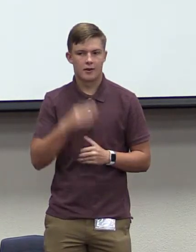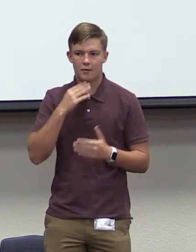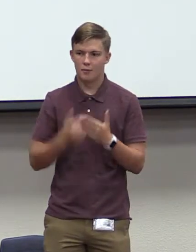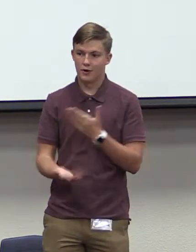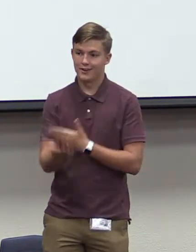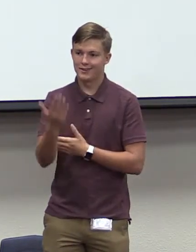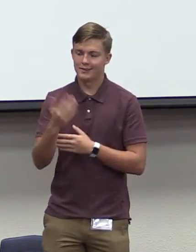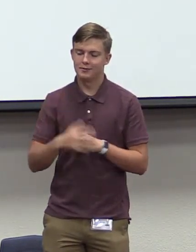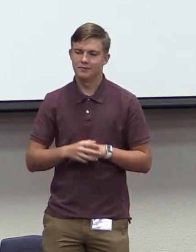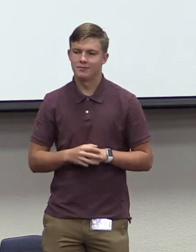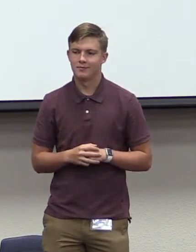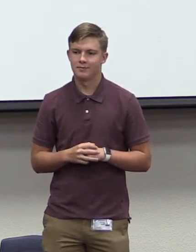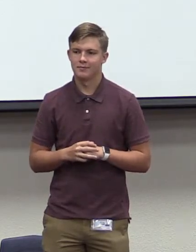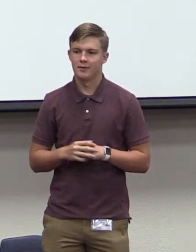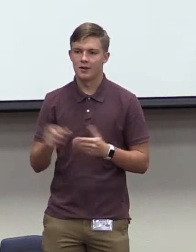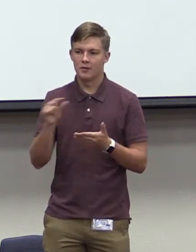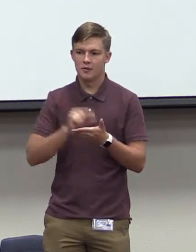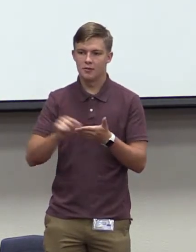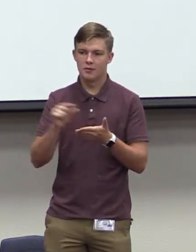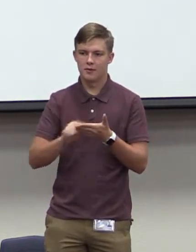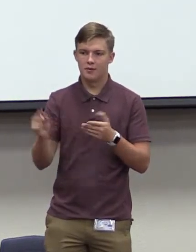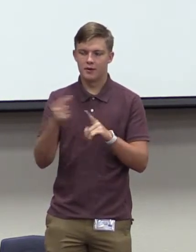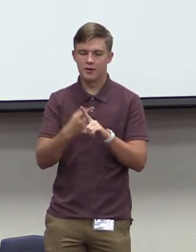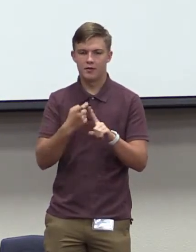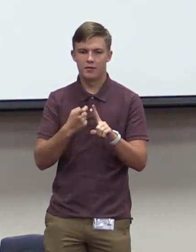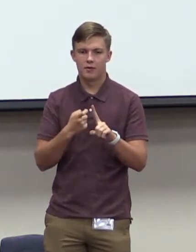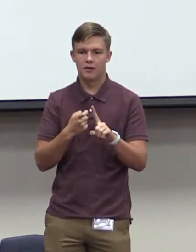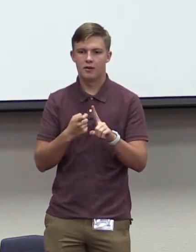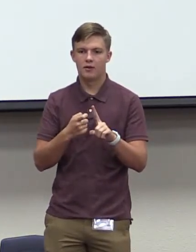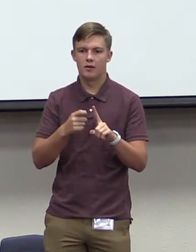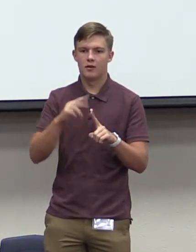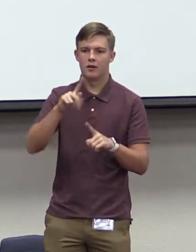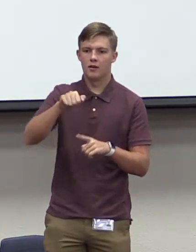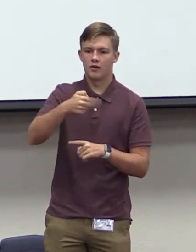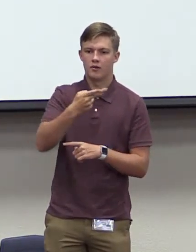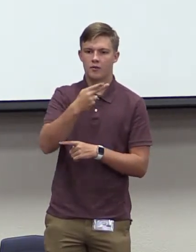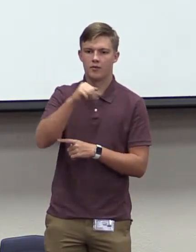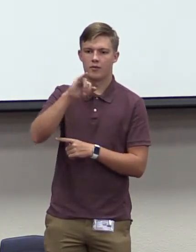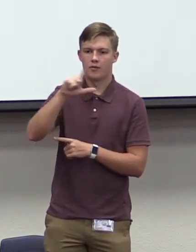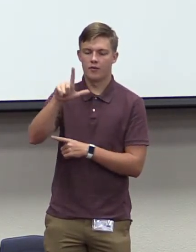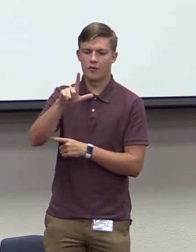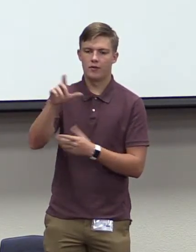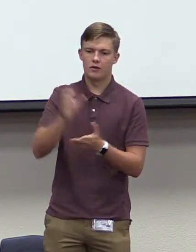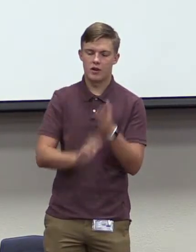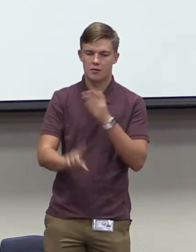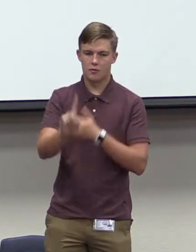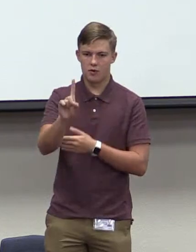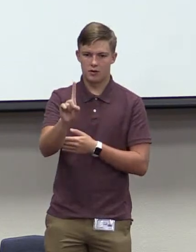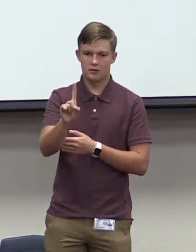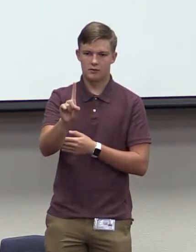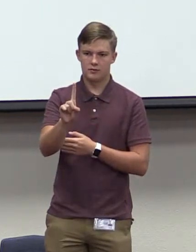morning. We'll be reading from Philippians chapter 1.